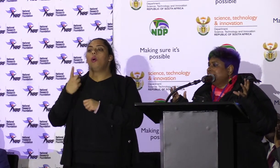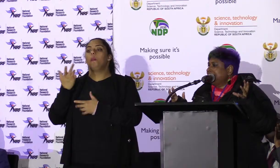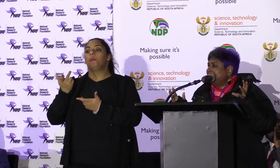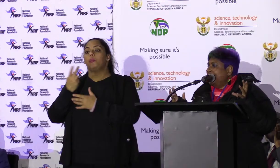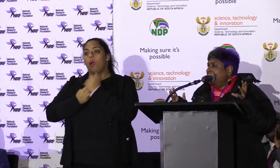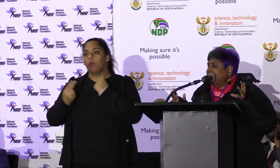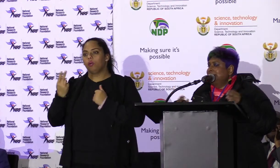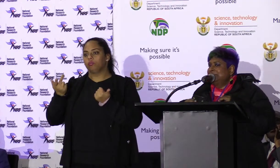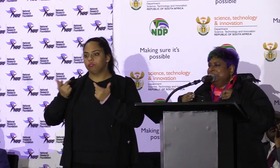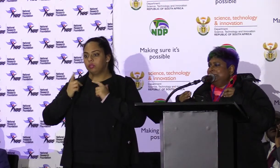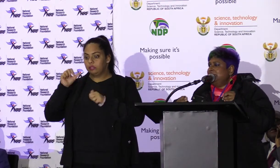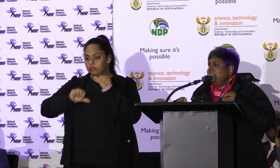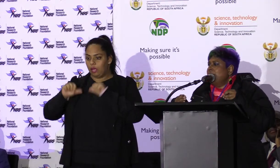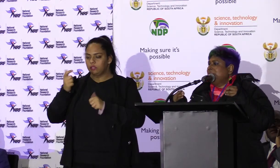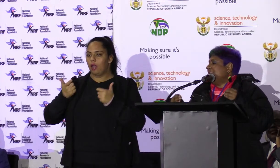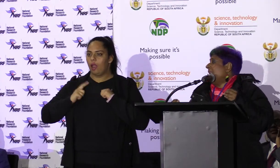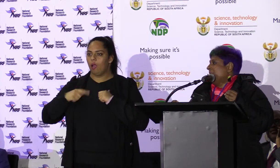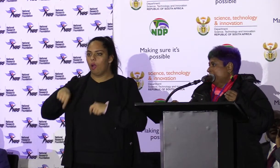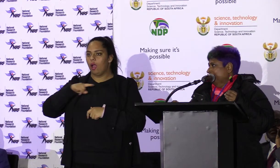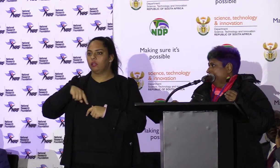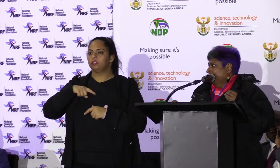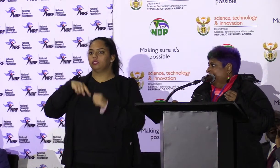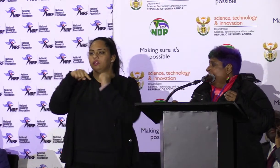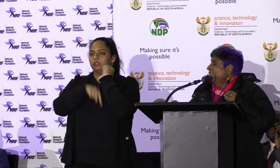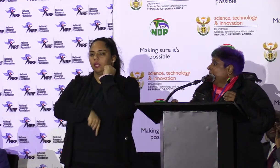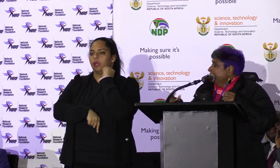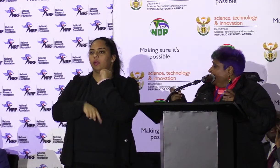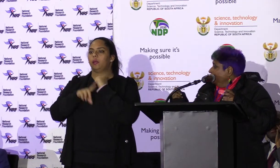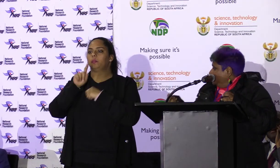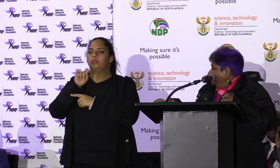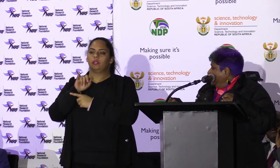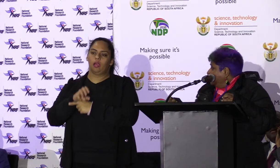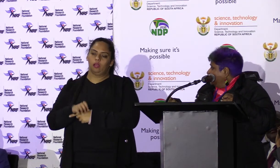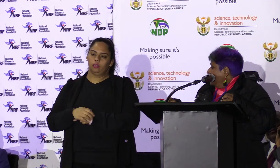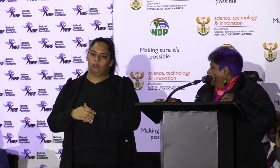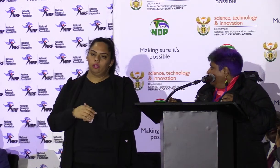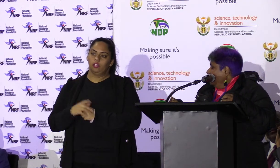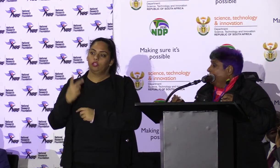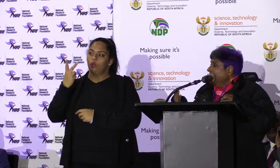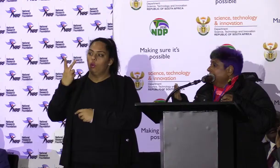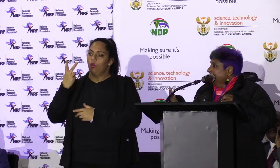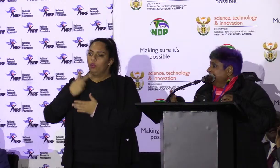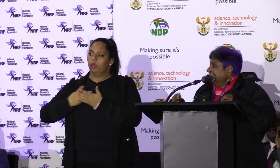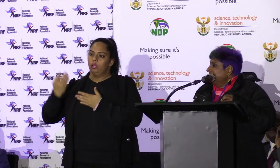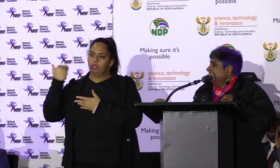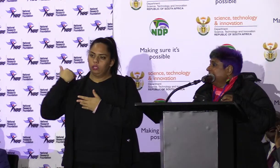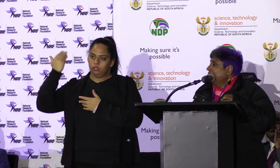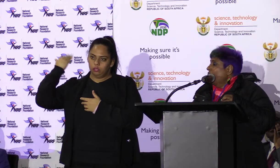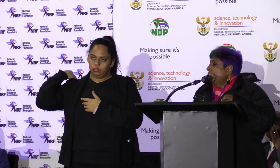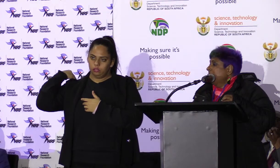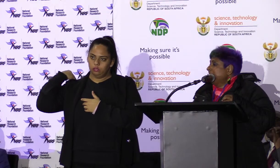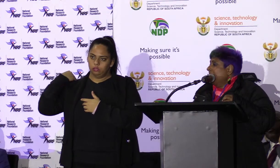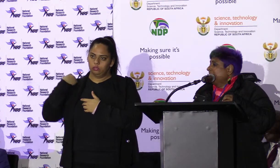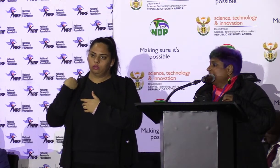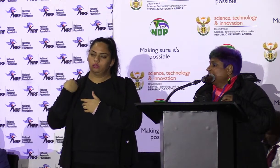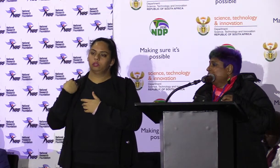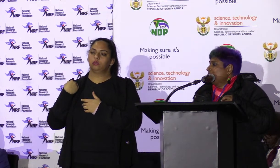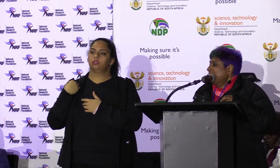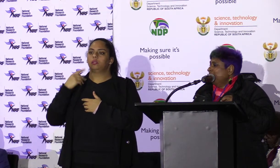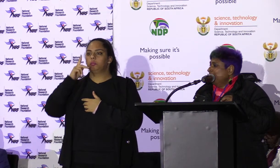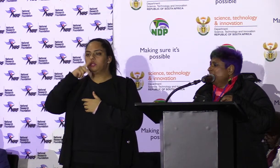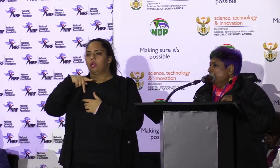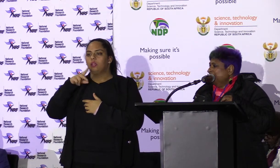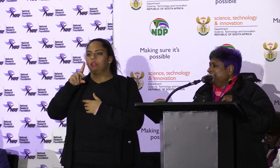world to understand deep time. So 2 weeks ago, Minister DeLille opened up